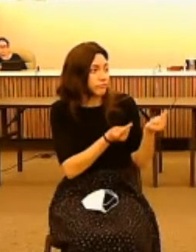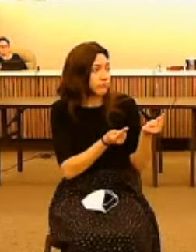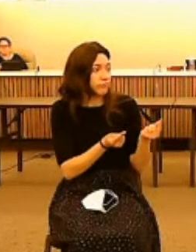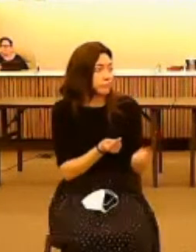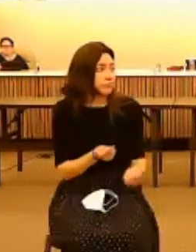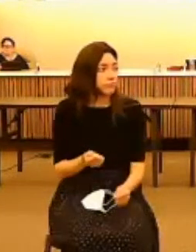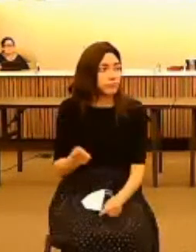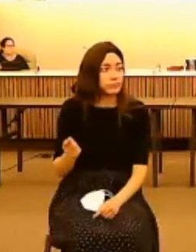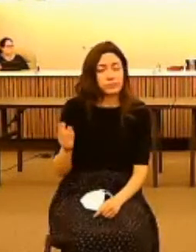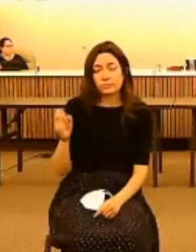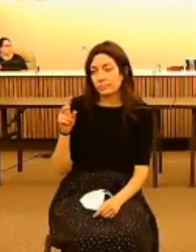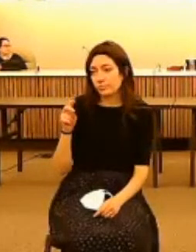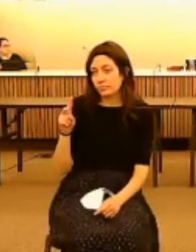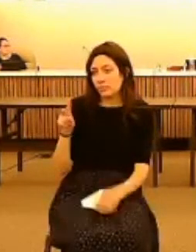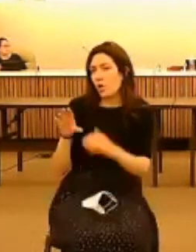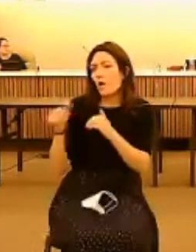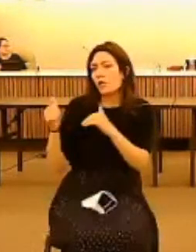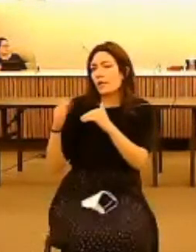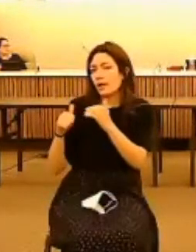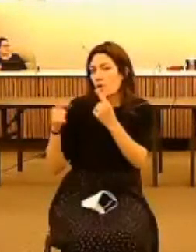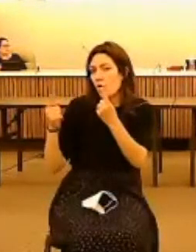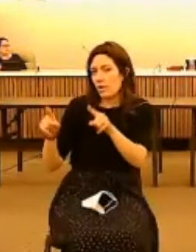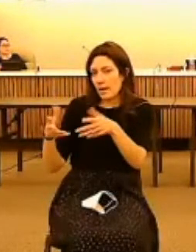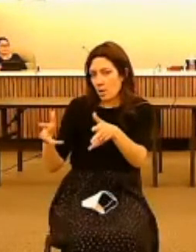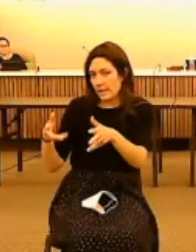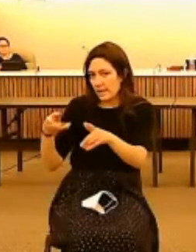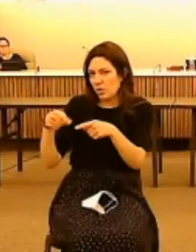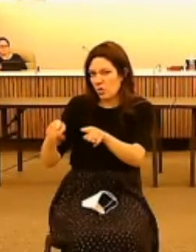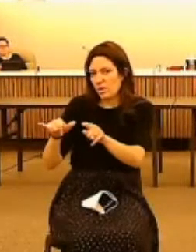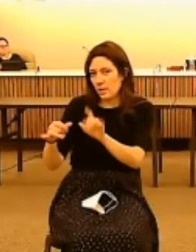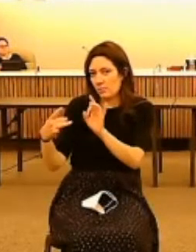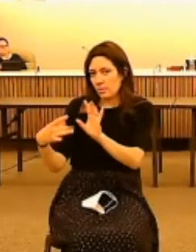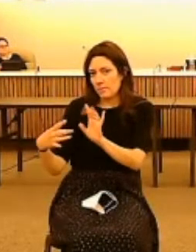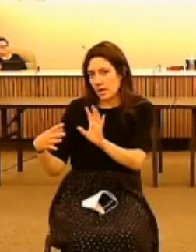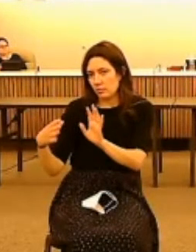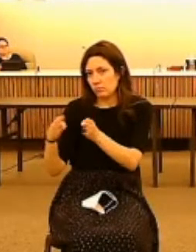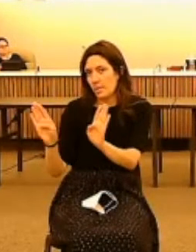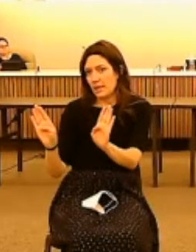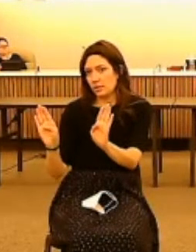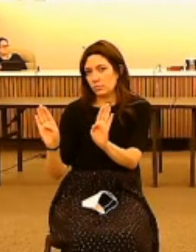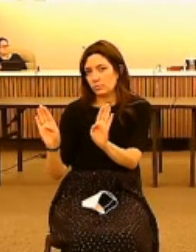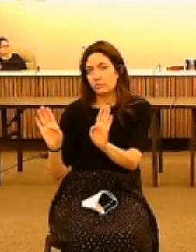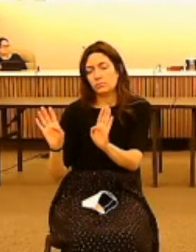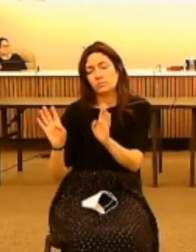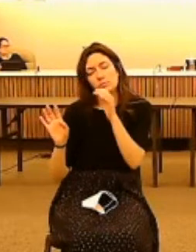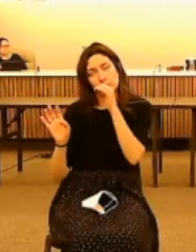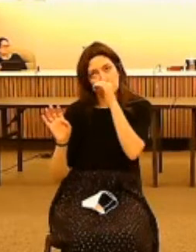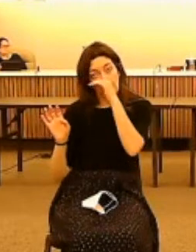comments beyond what was done at the public hearing. But since it's been in its